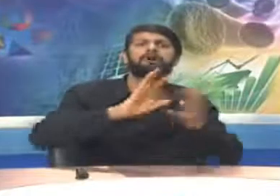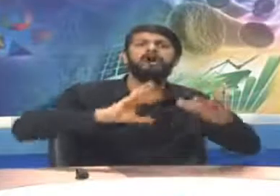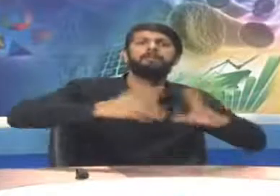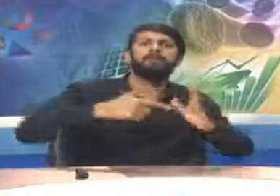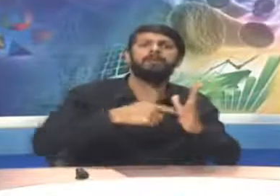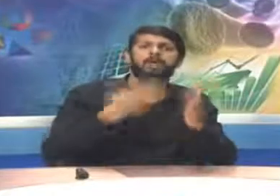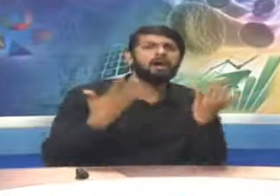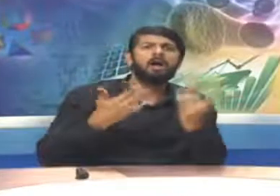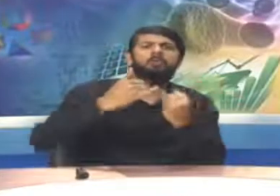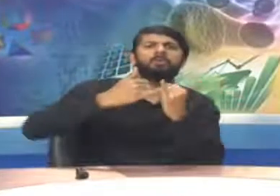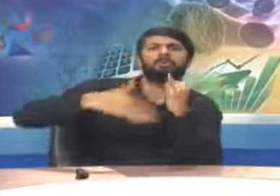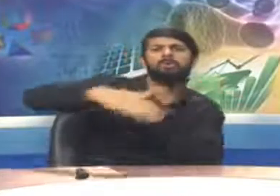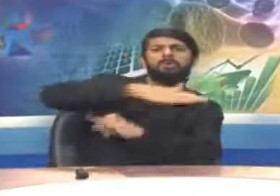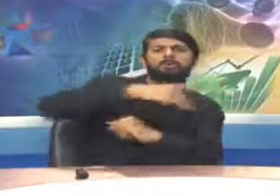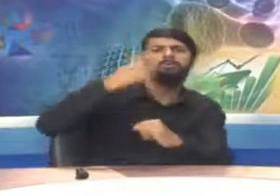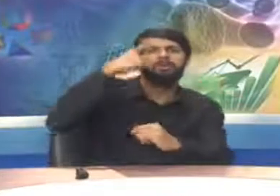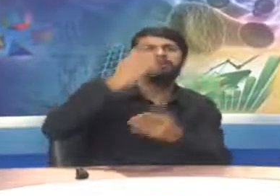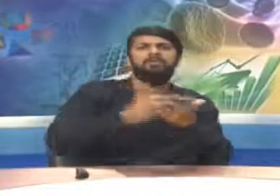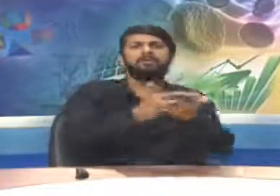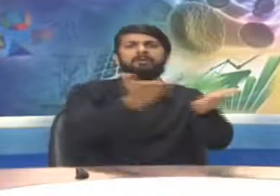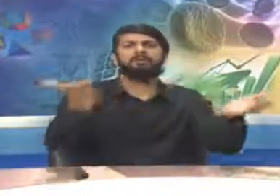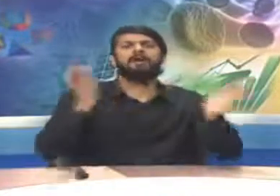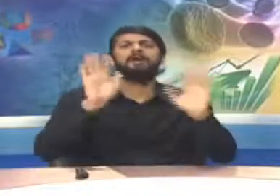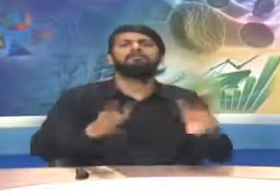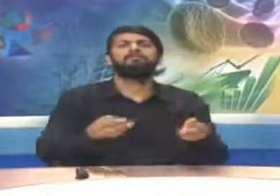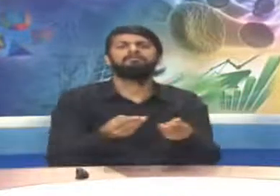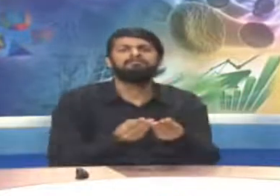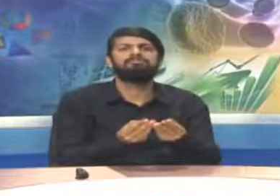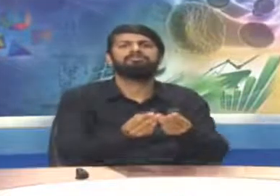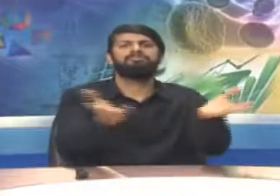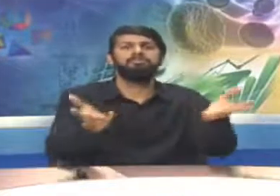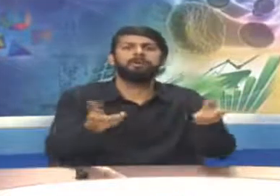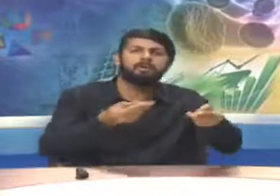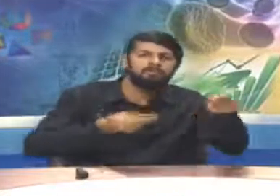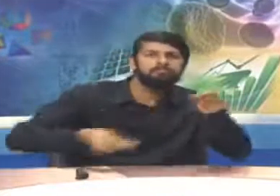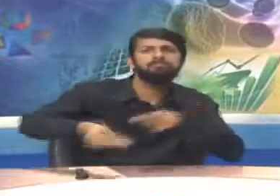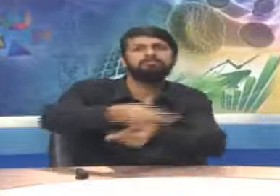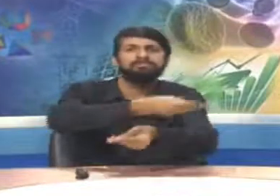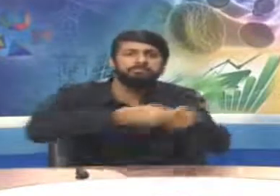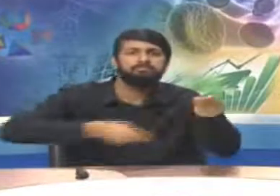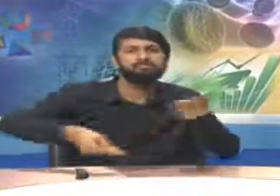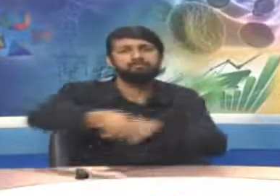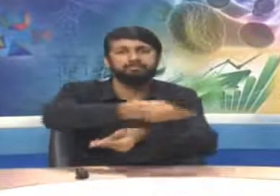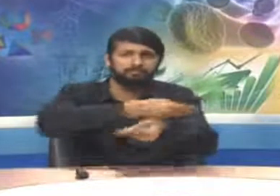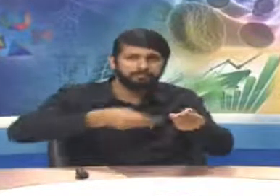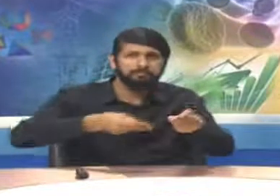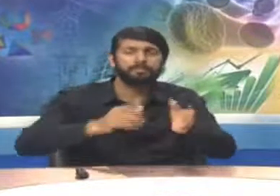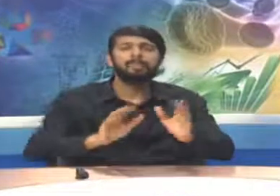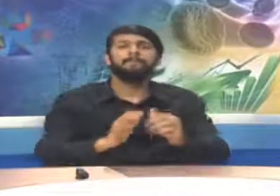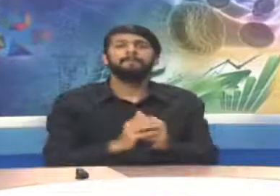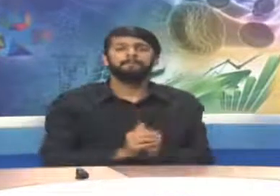The Marxian explanation of this history is that it